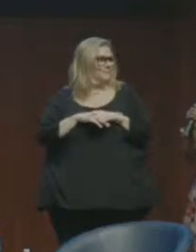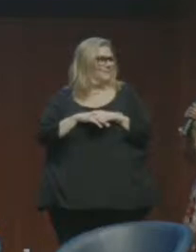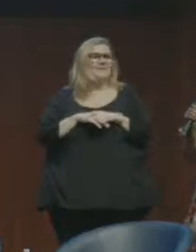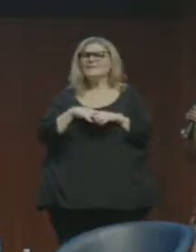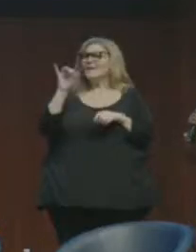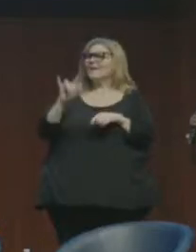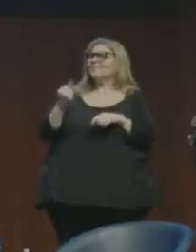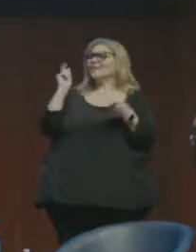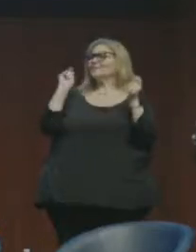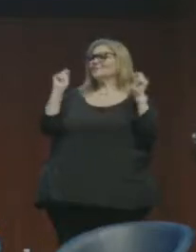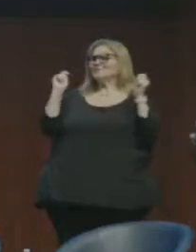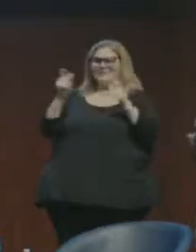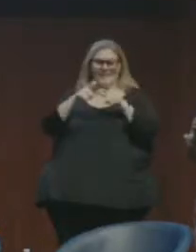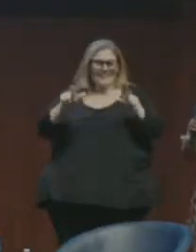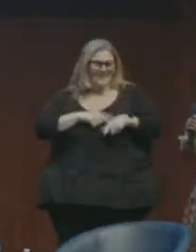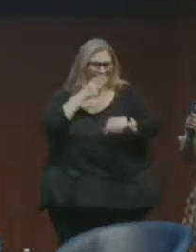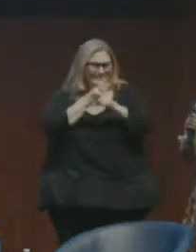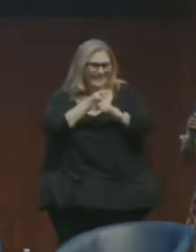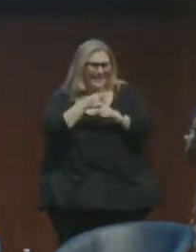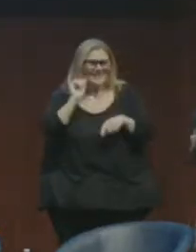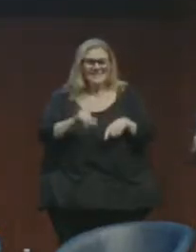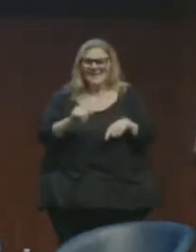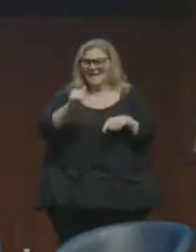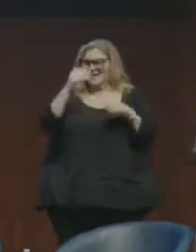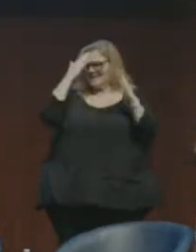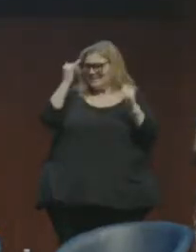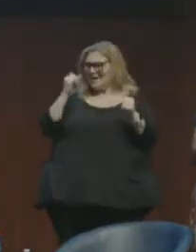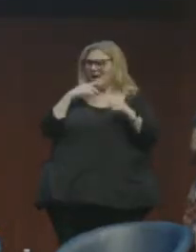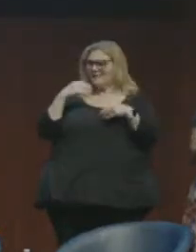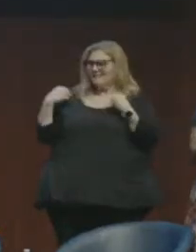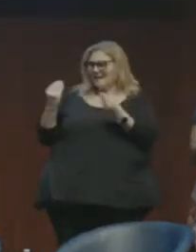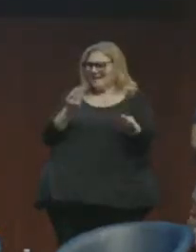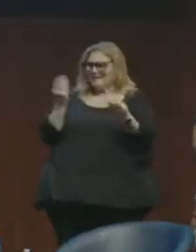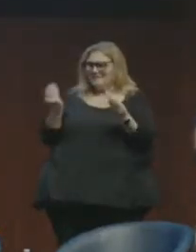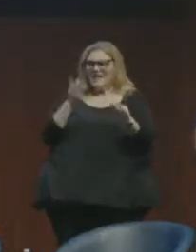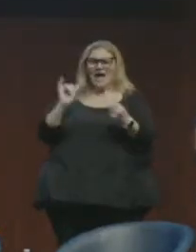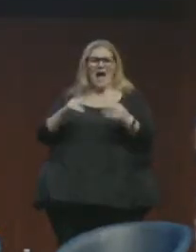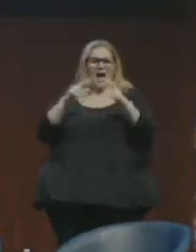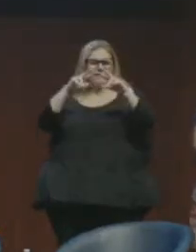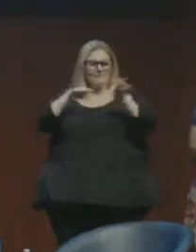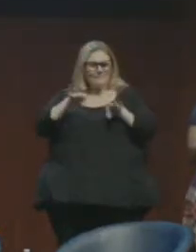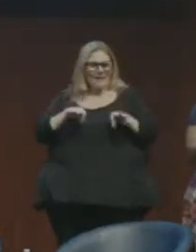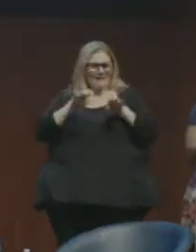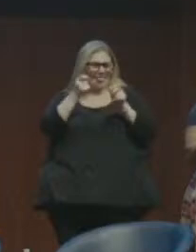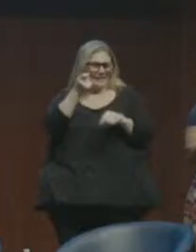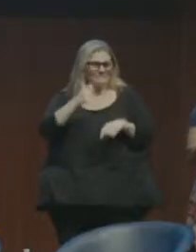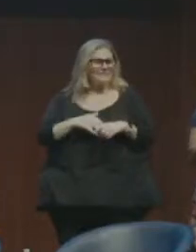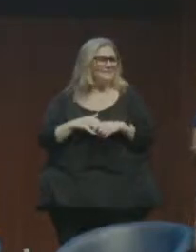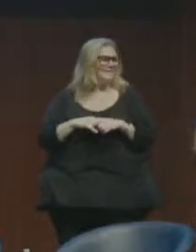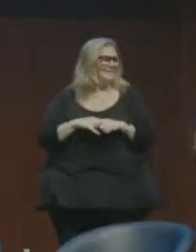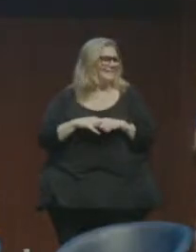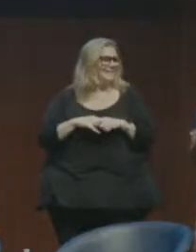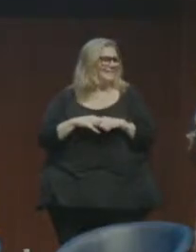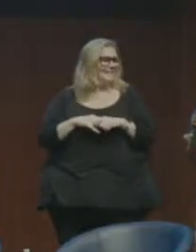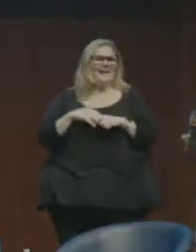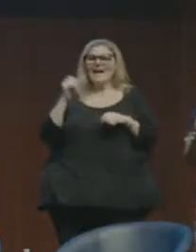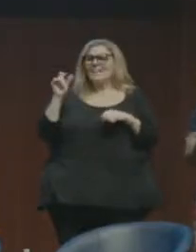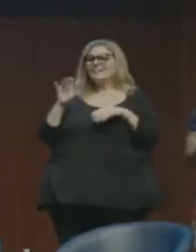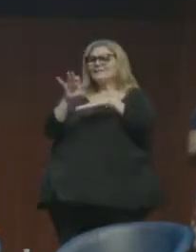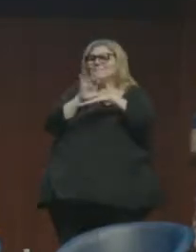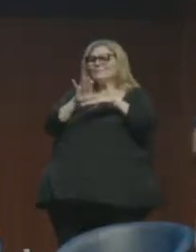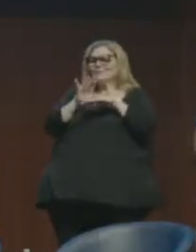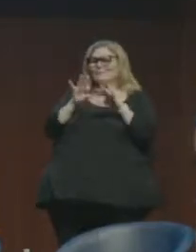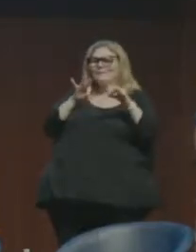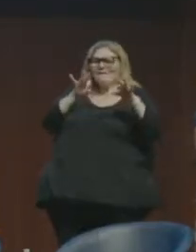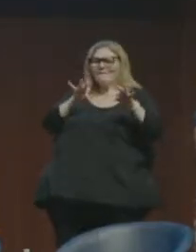That's a Trini lingo, right? I help you all with the little lingo over here. I had to break it down some, a little bit, a little Caribbean